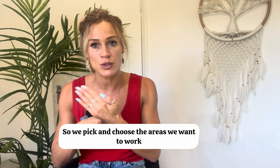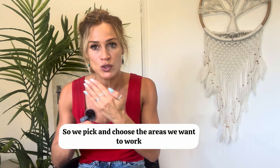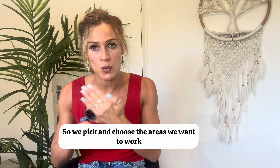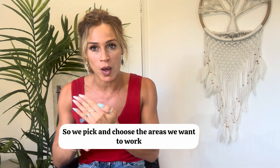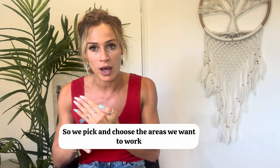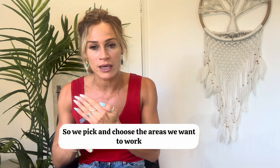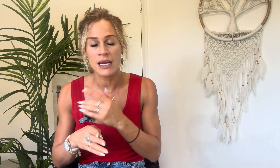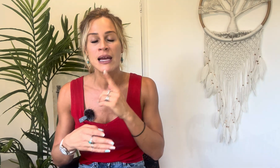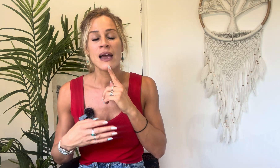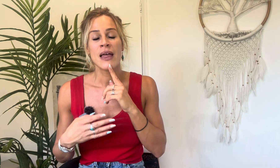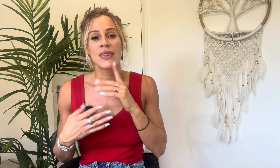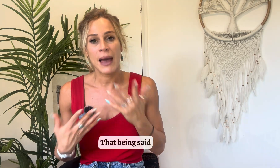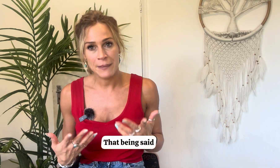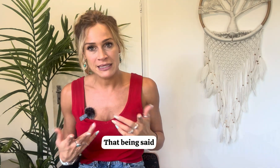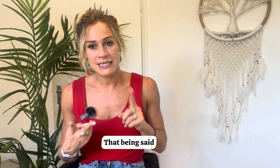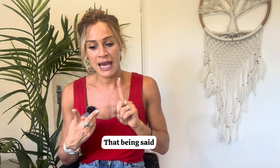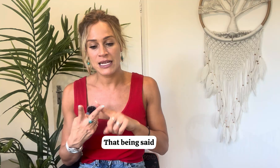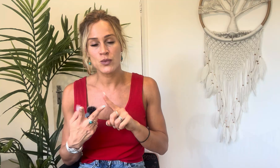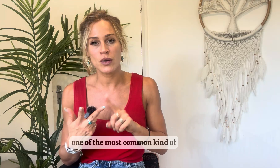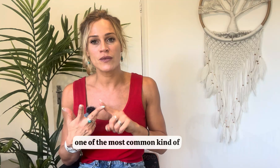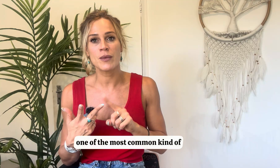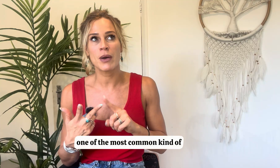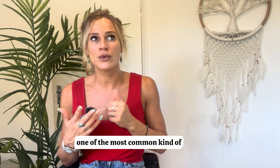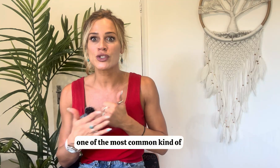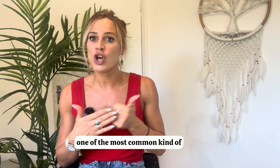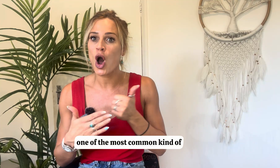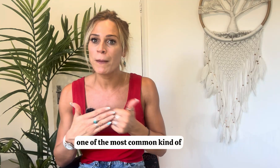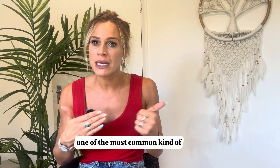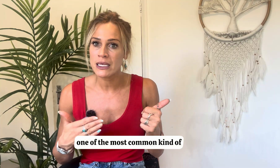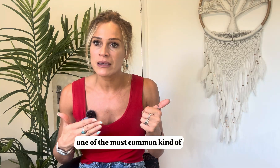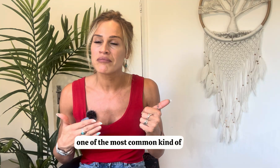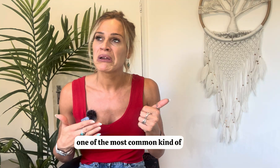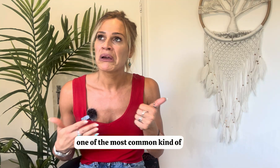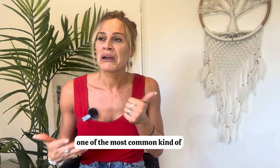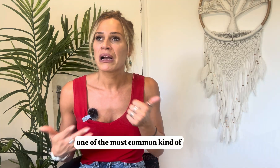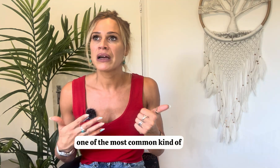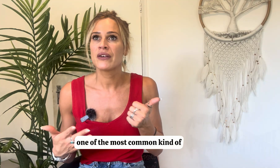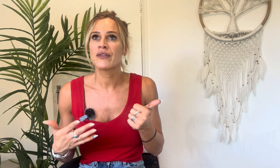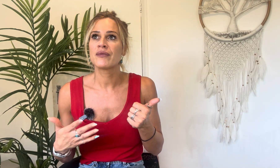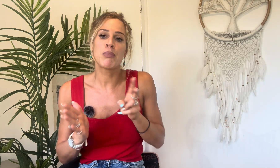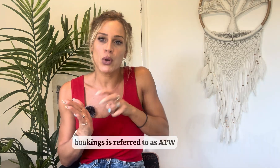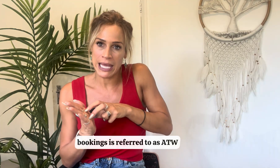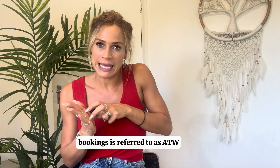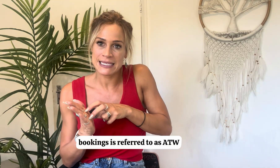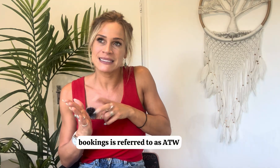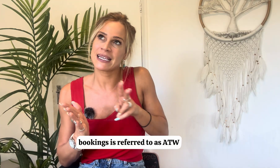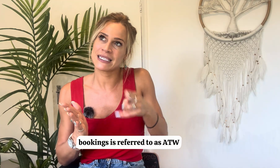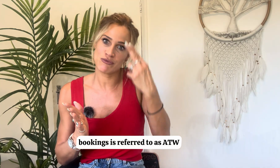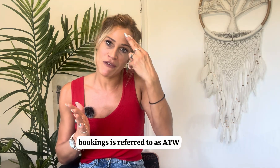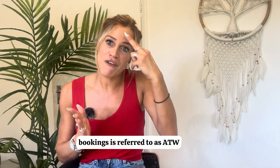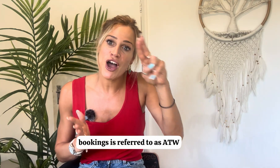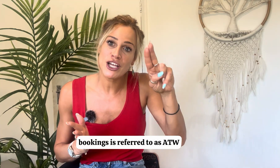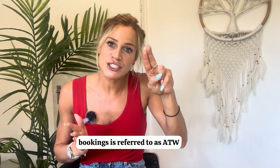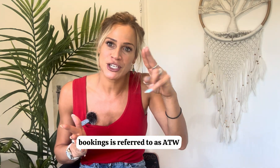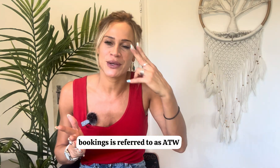to work. That being said, one of the most common kind of bookings is referred to